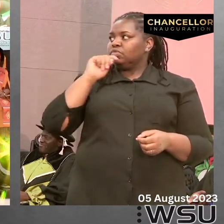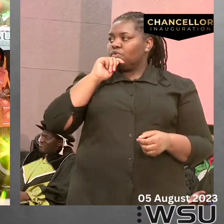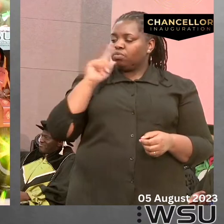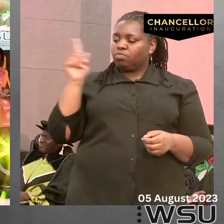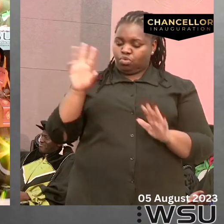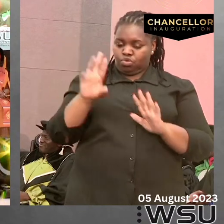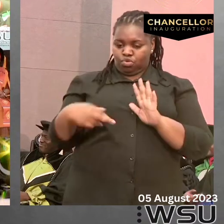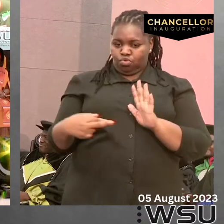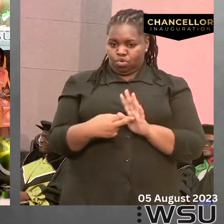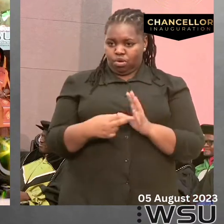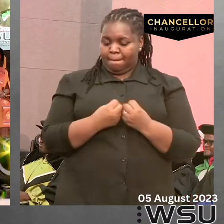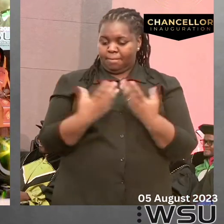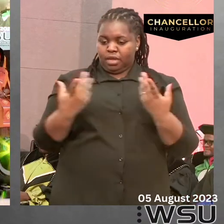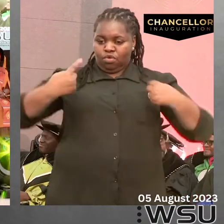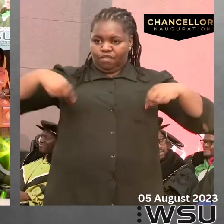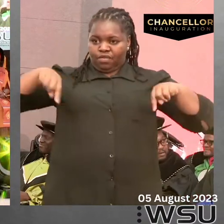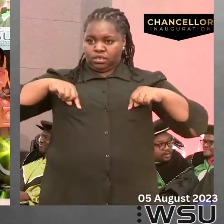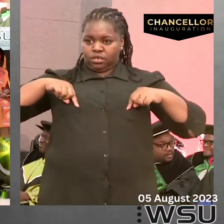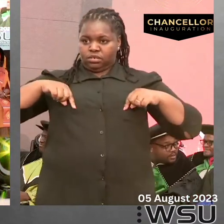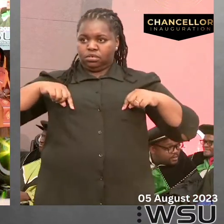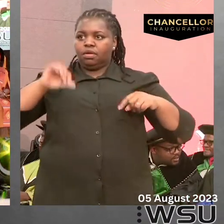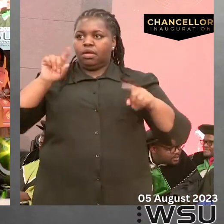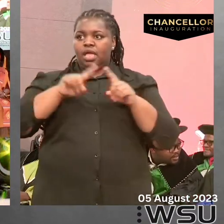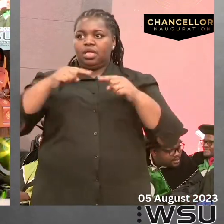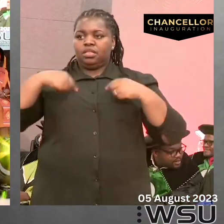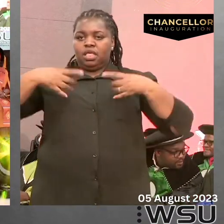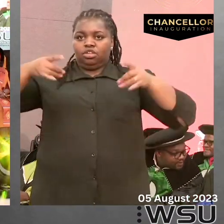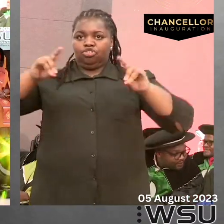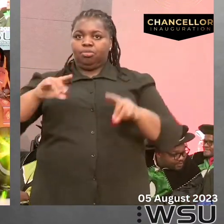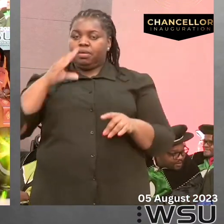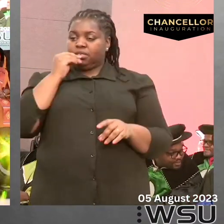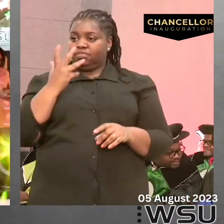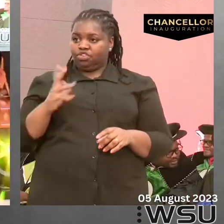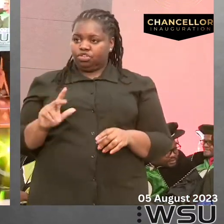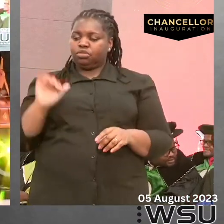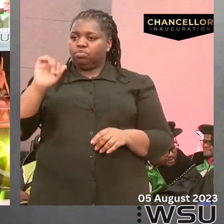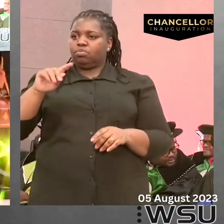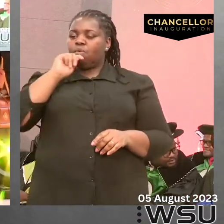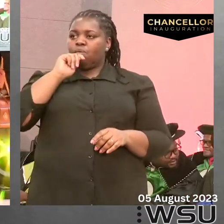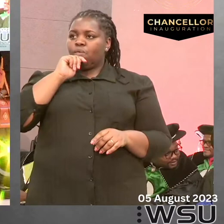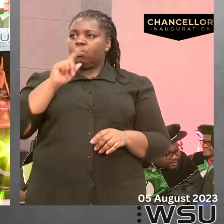role model to many of us. And as the chairperson said, you are indeed